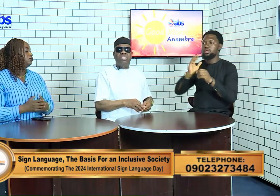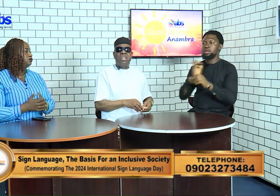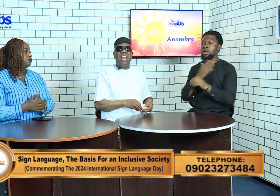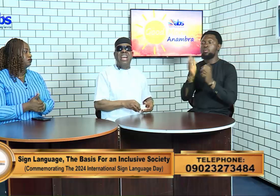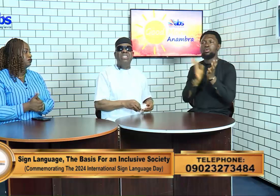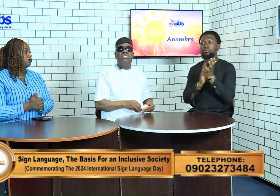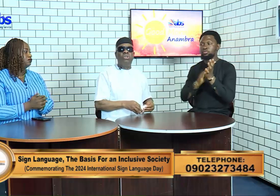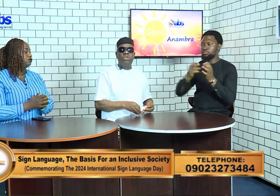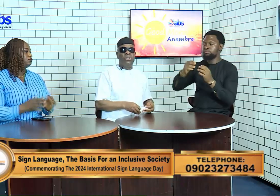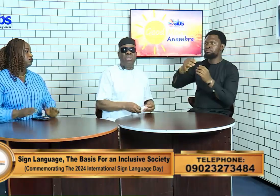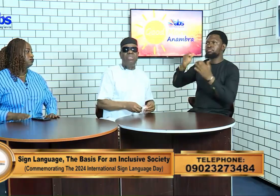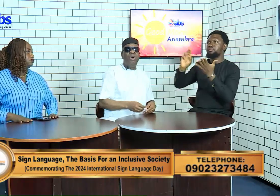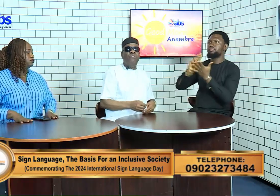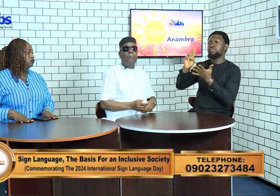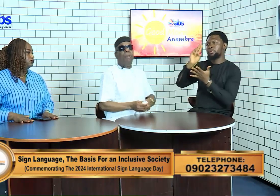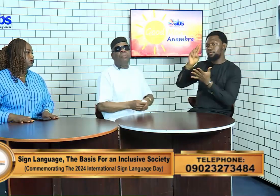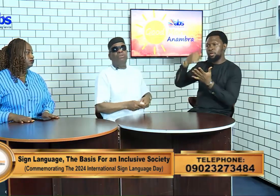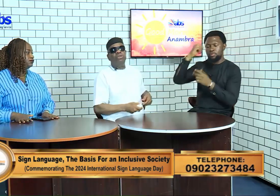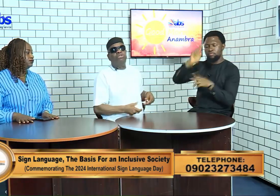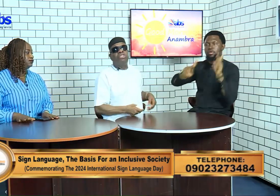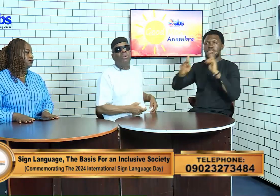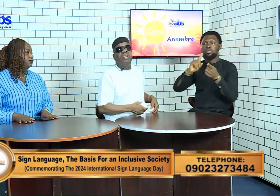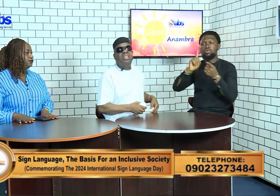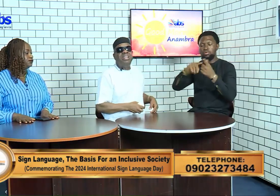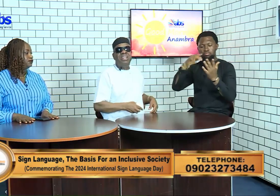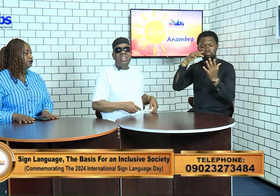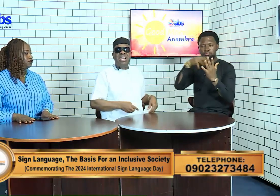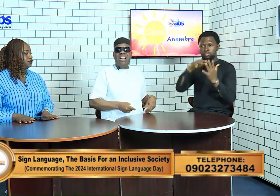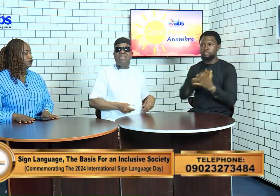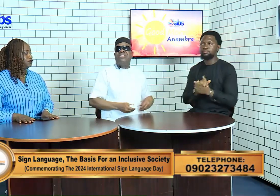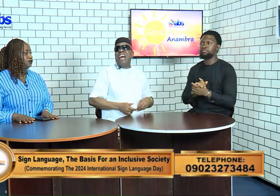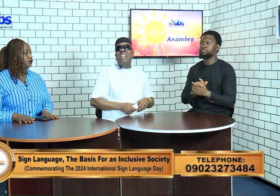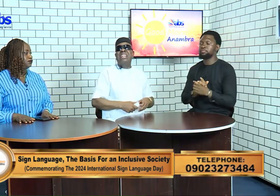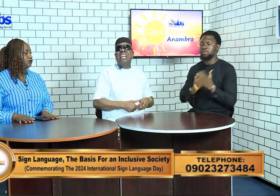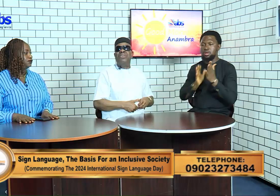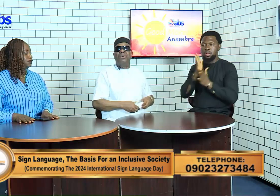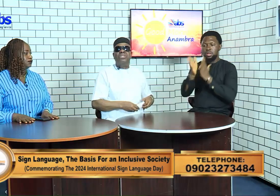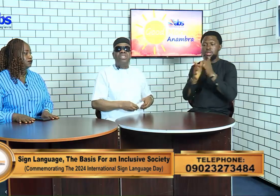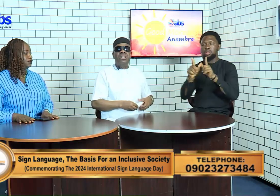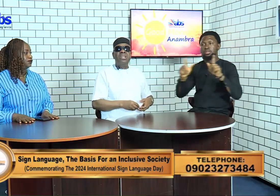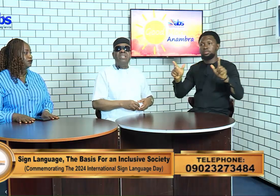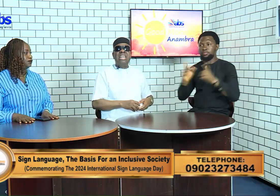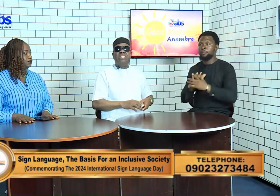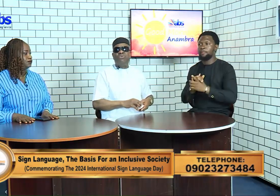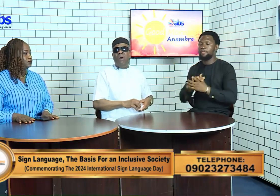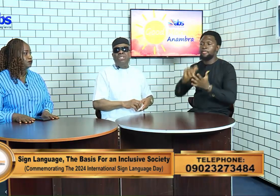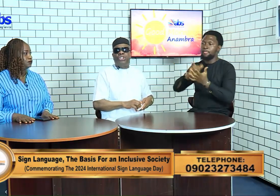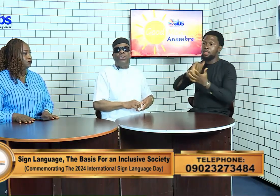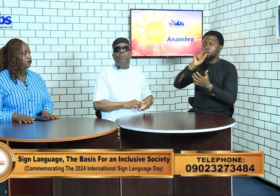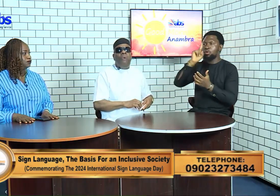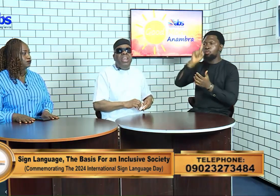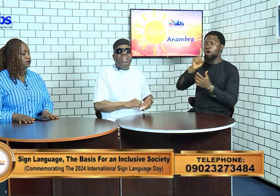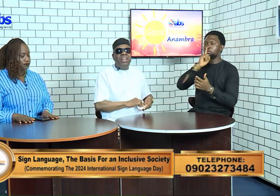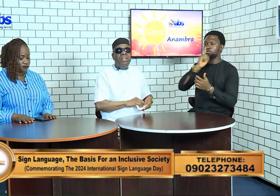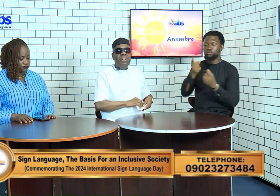schools, higher institutions, for people to study sign language. That is one